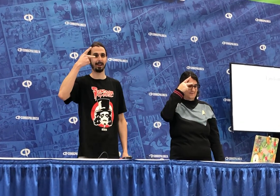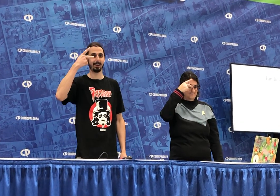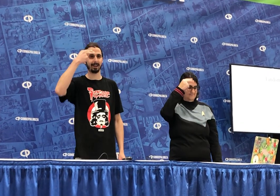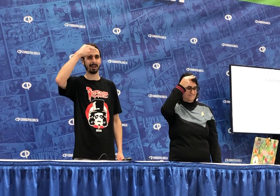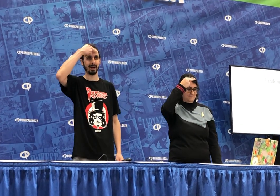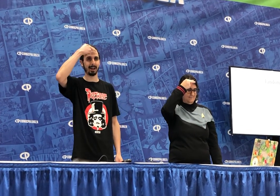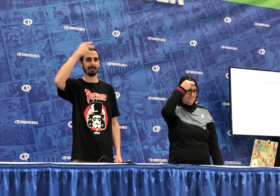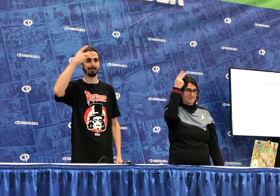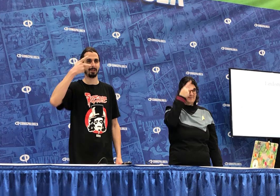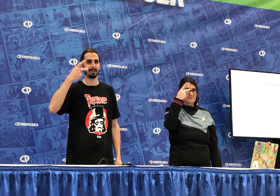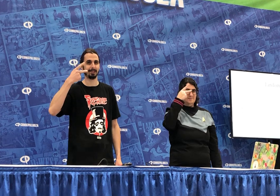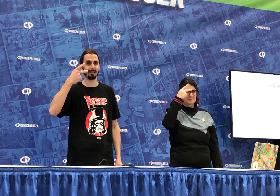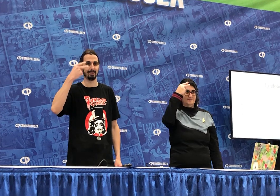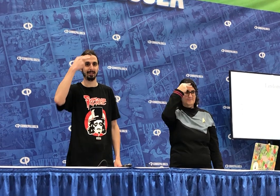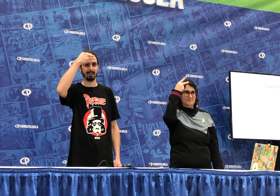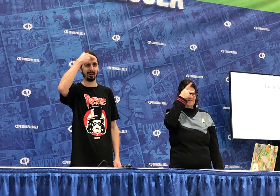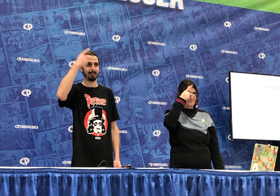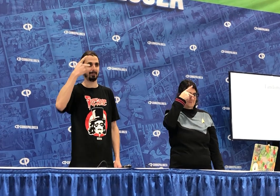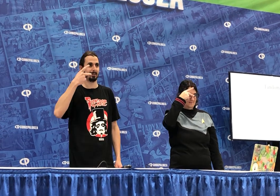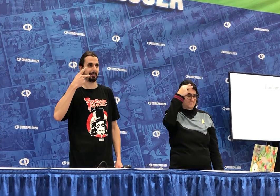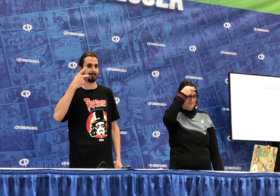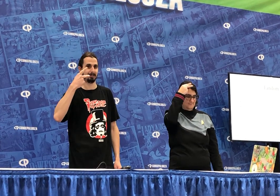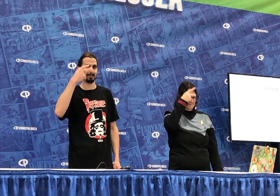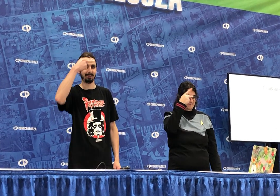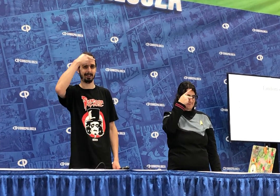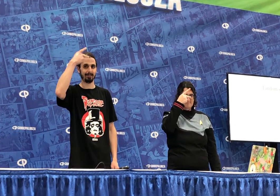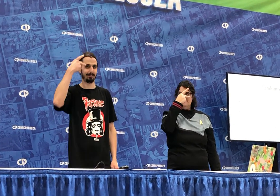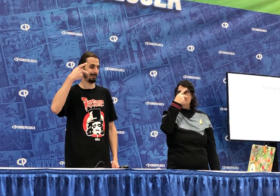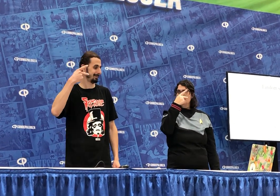Harry Potter, the H and P next to the forehead.